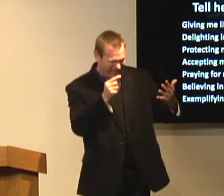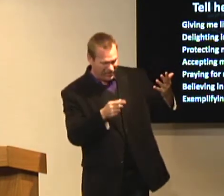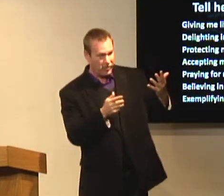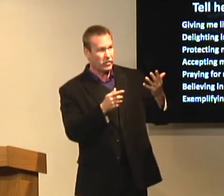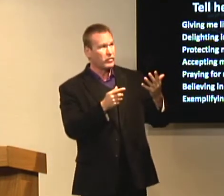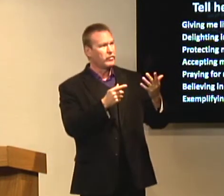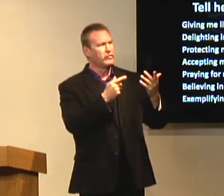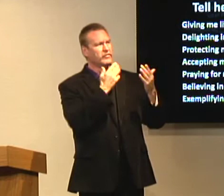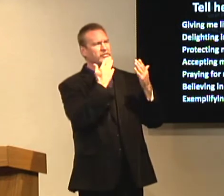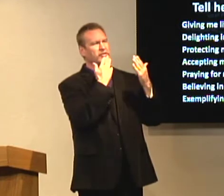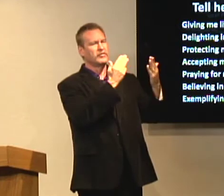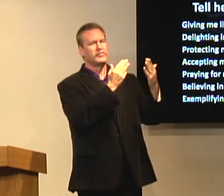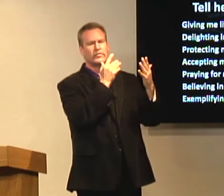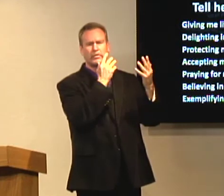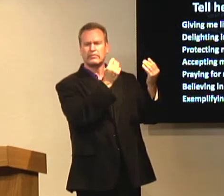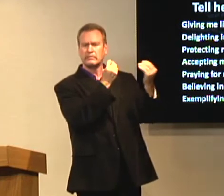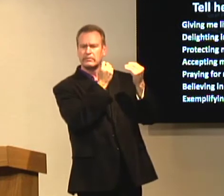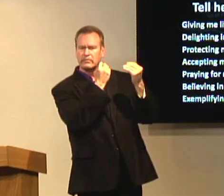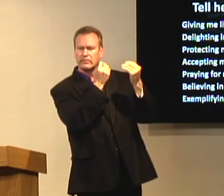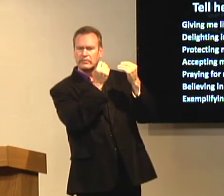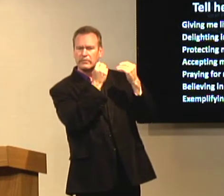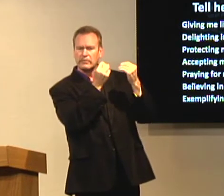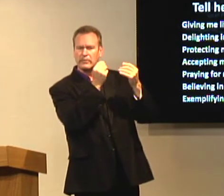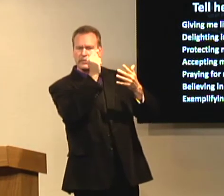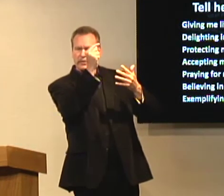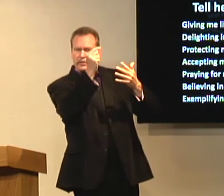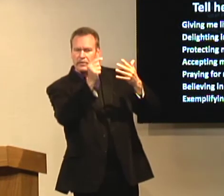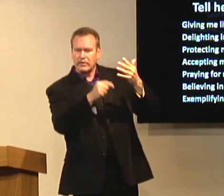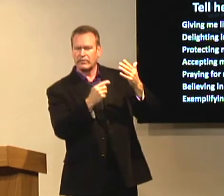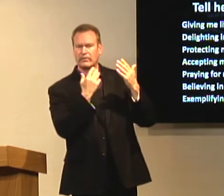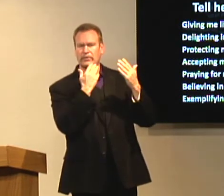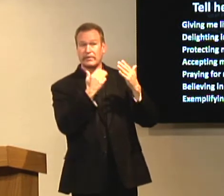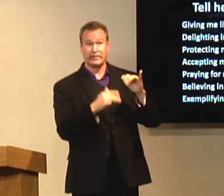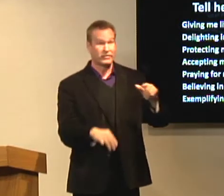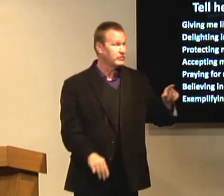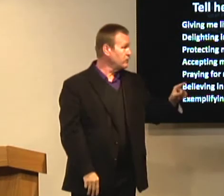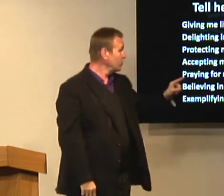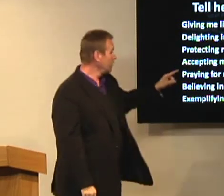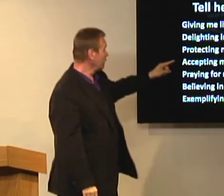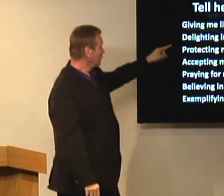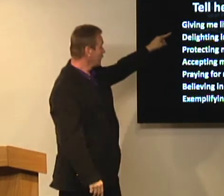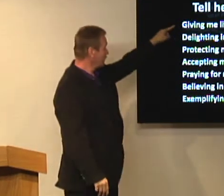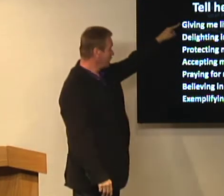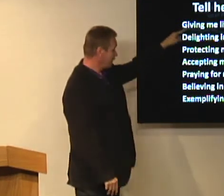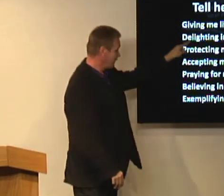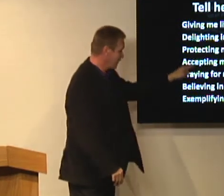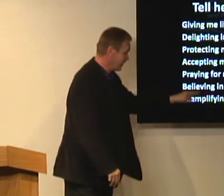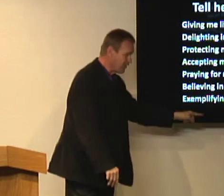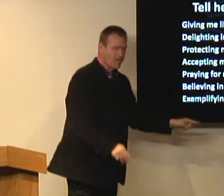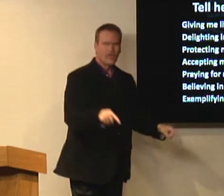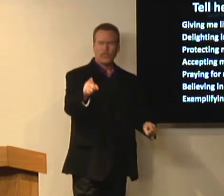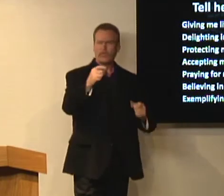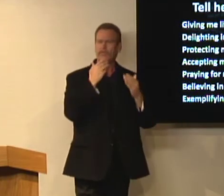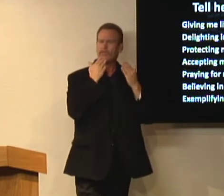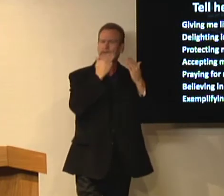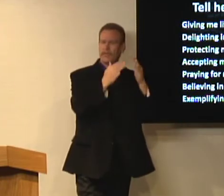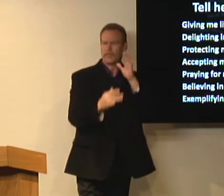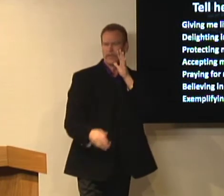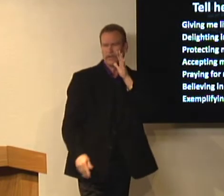Like, for example, I remember my mom teaching me not to steal, not to lie. Very, very thankful for those lessons that my mother taught me.